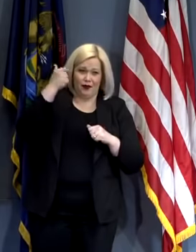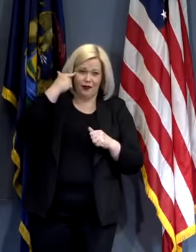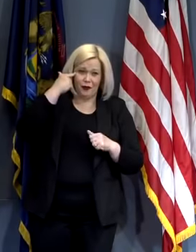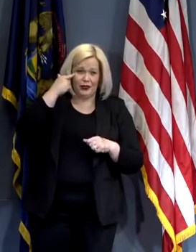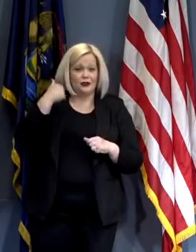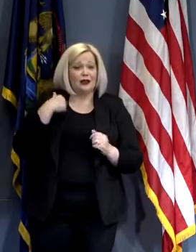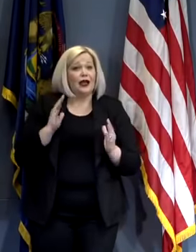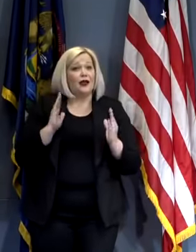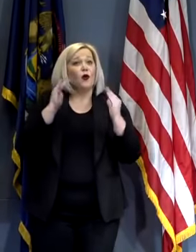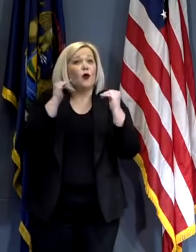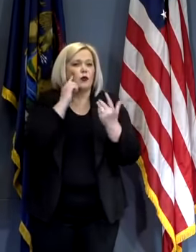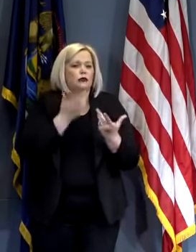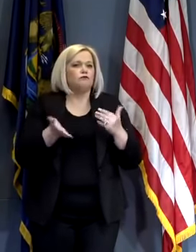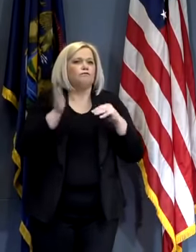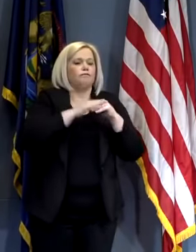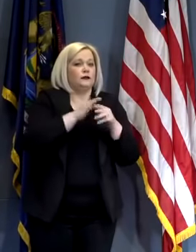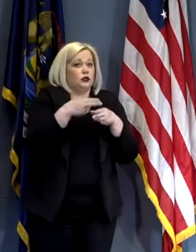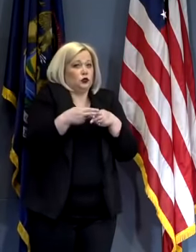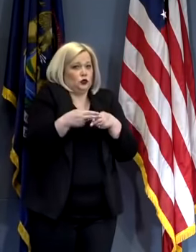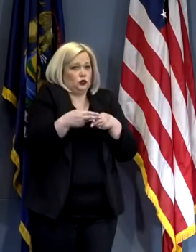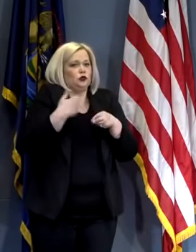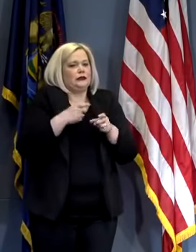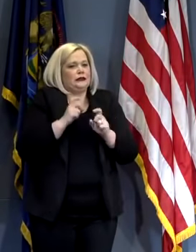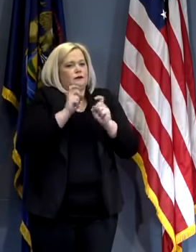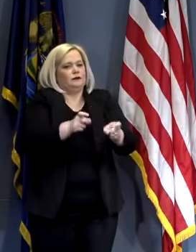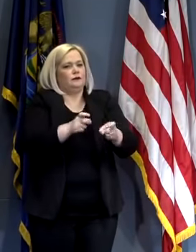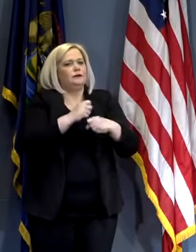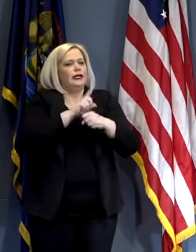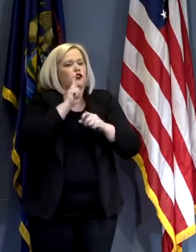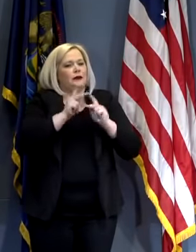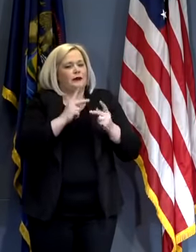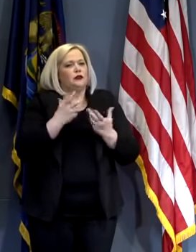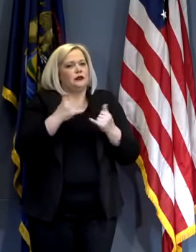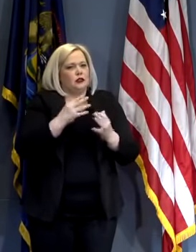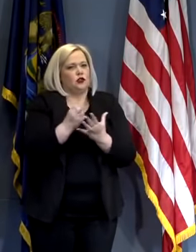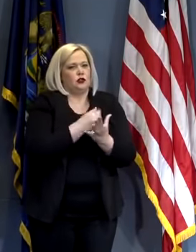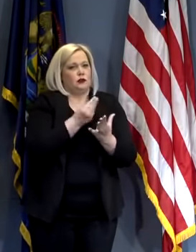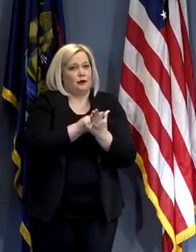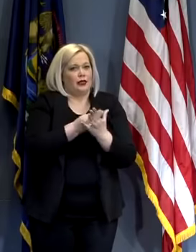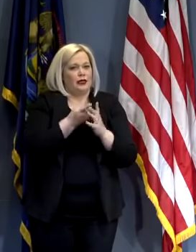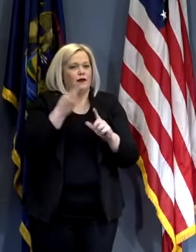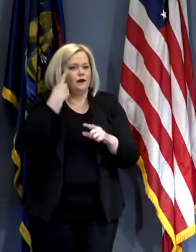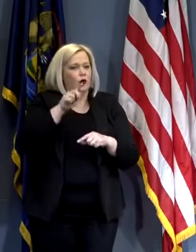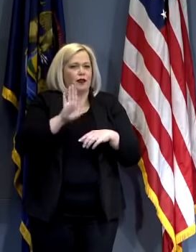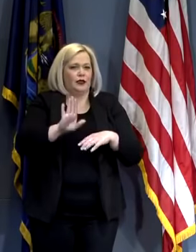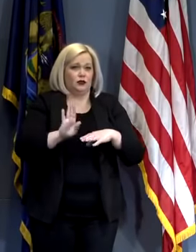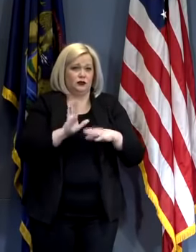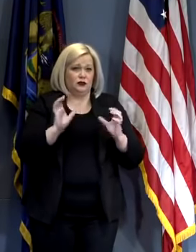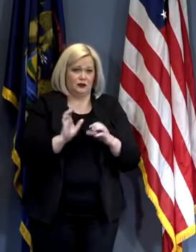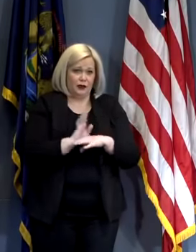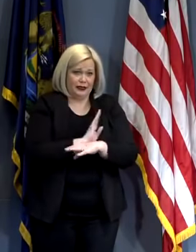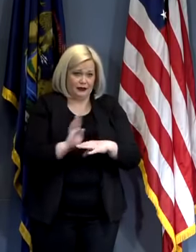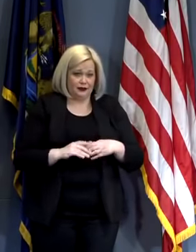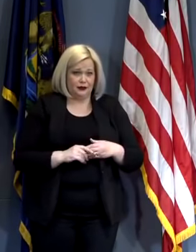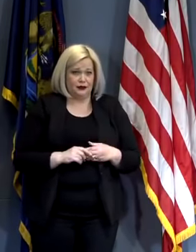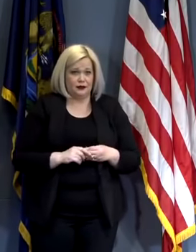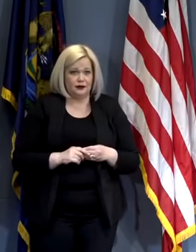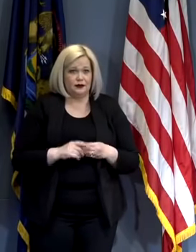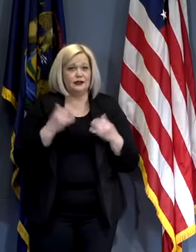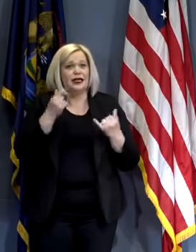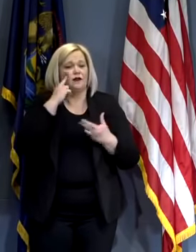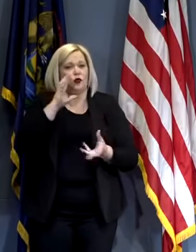hopeful that number will increase soon so that we can ensure security for our small businesses. And now for our update on